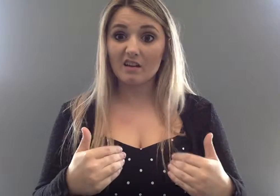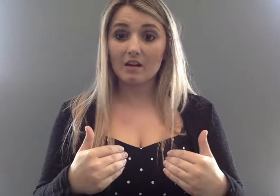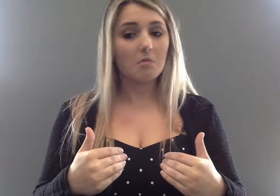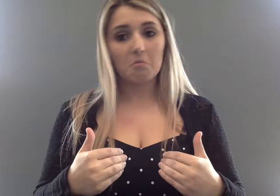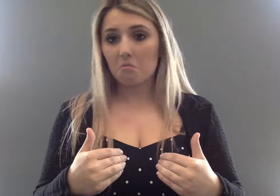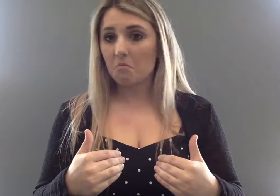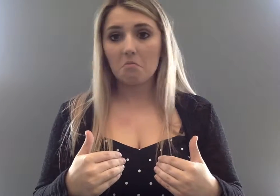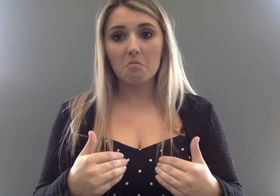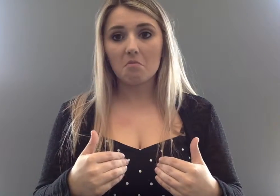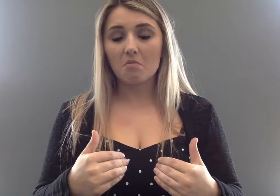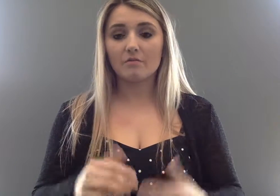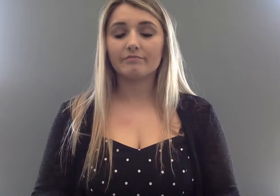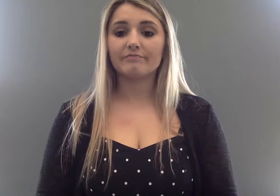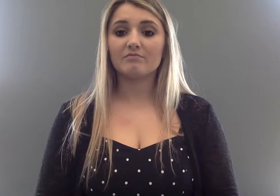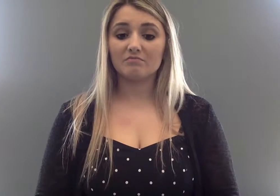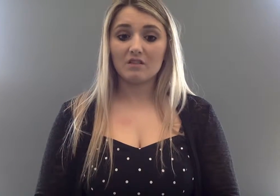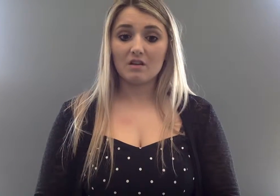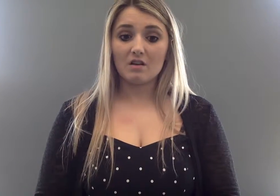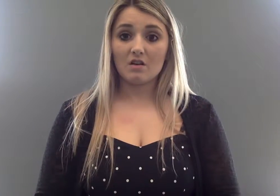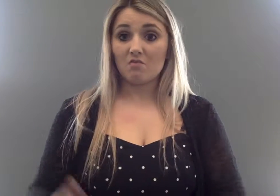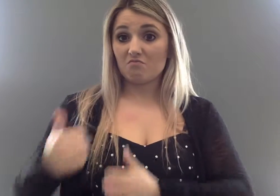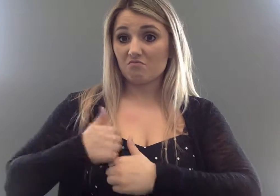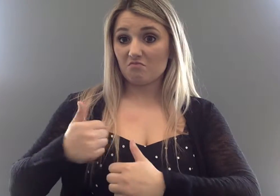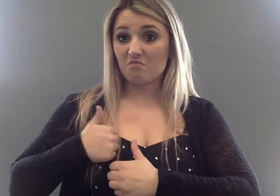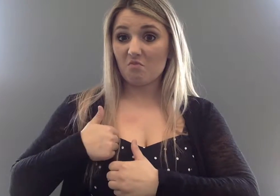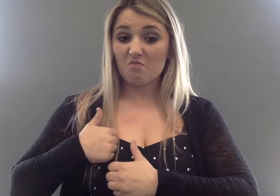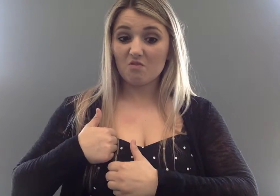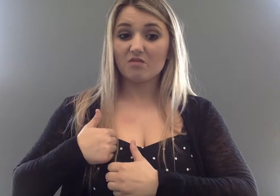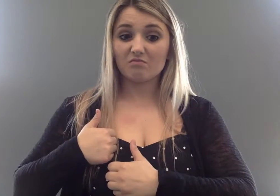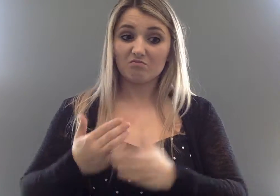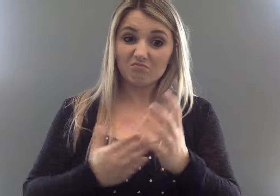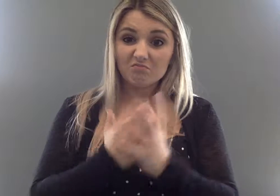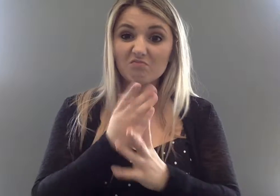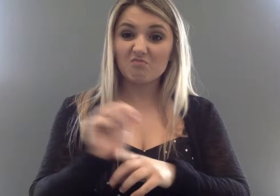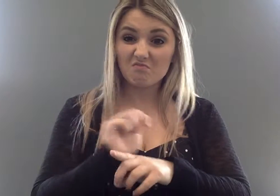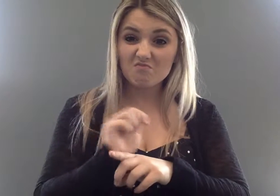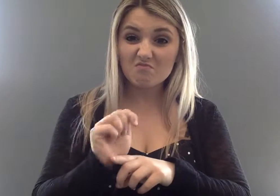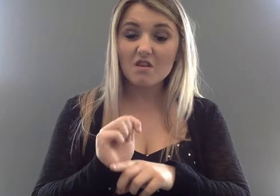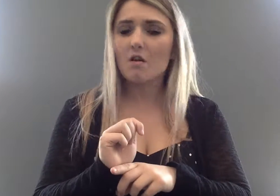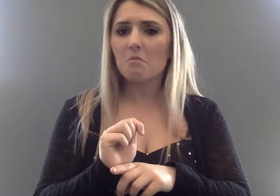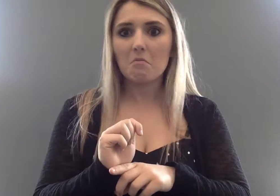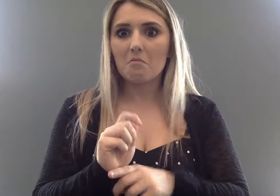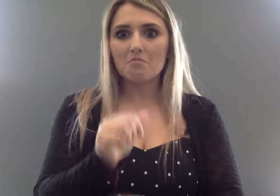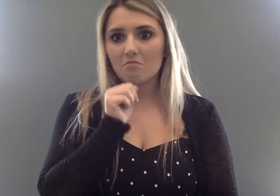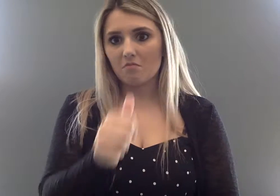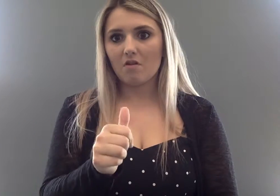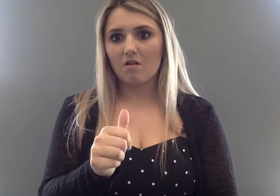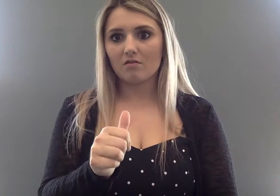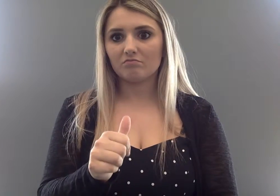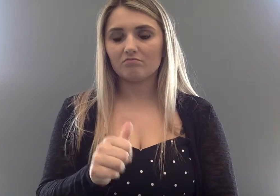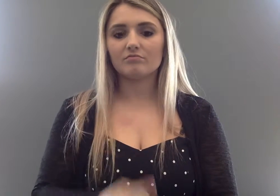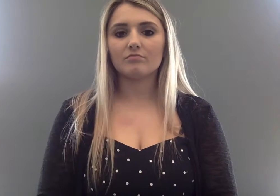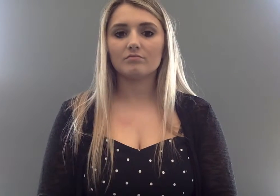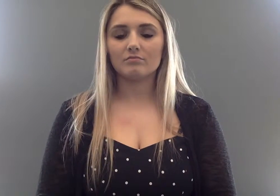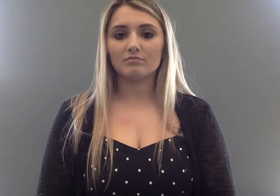well-trained soldiers. They were just volunteers. And they lacked supplies, didn't have enough money coming in to keep them